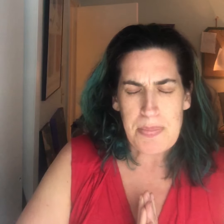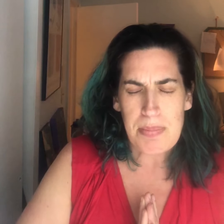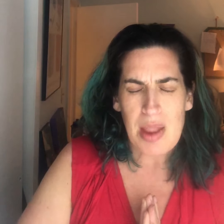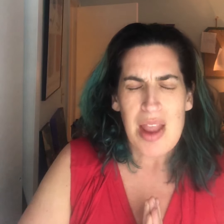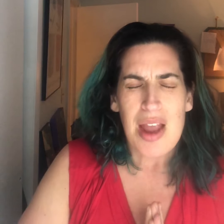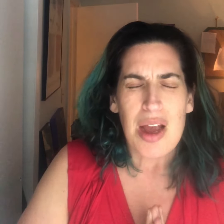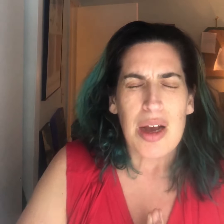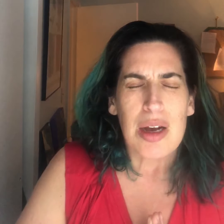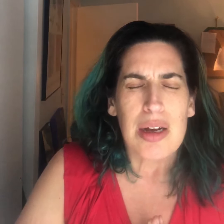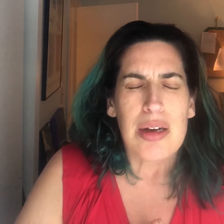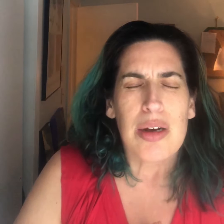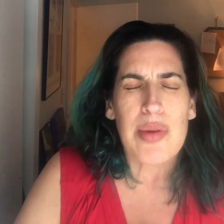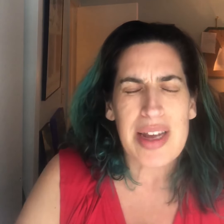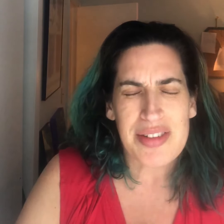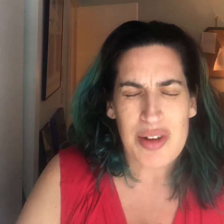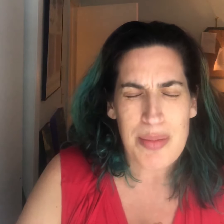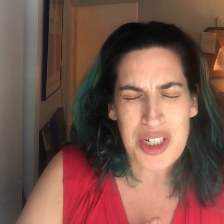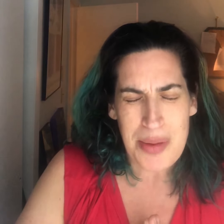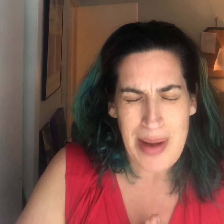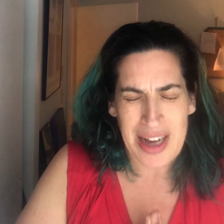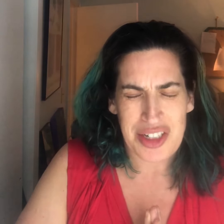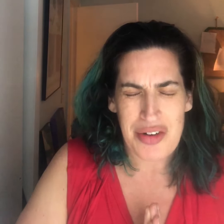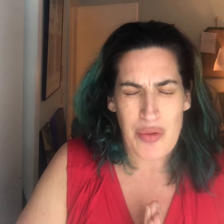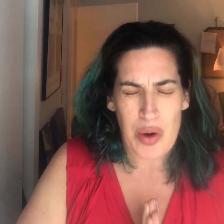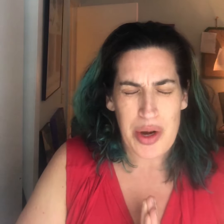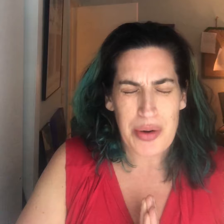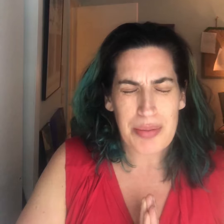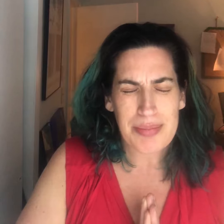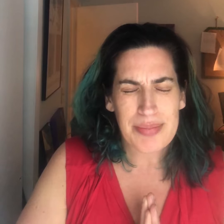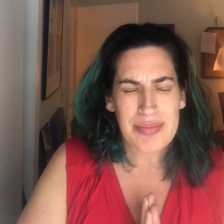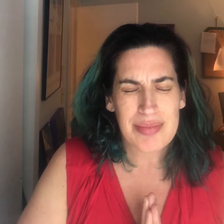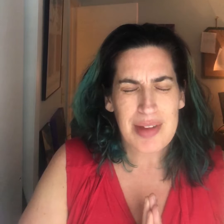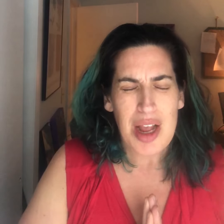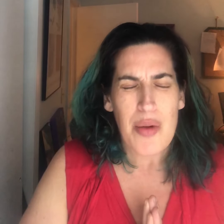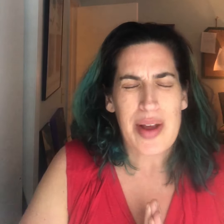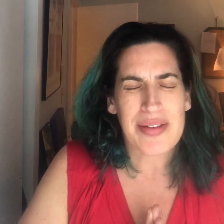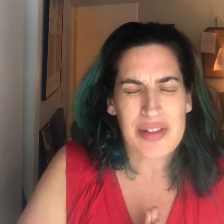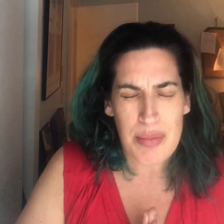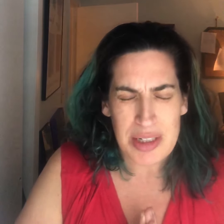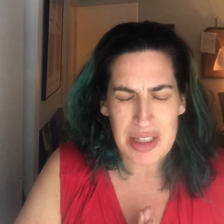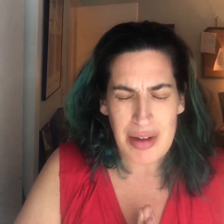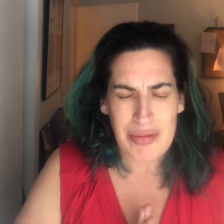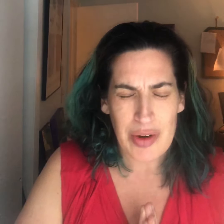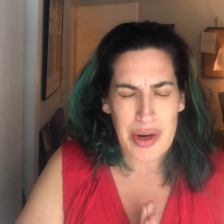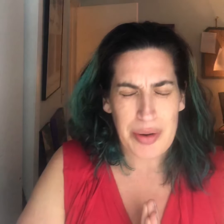Music Music We have so much compassion for you. We have so much love for you.